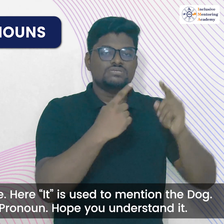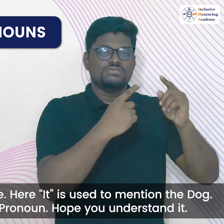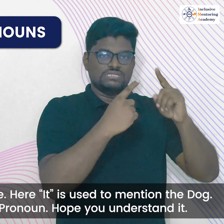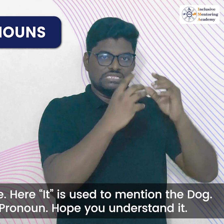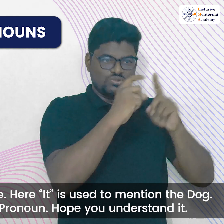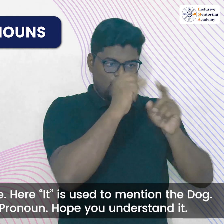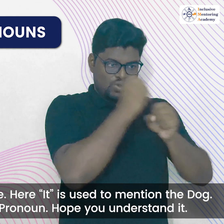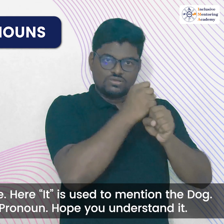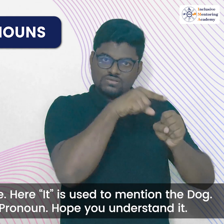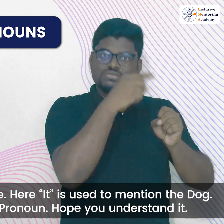and it is pronoun.